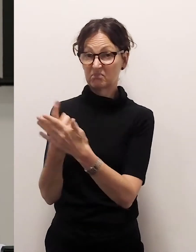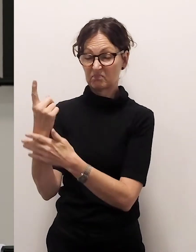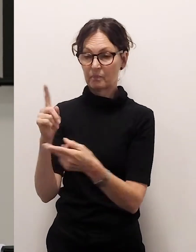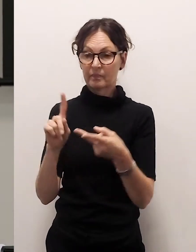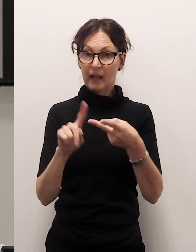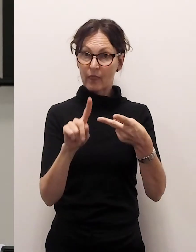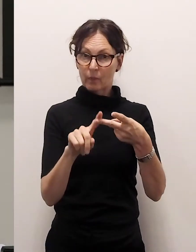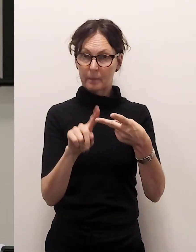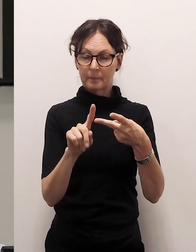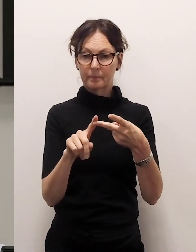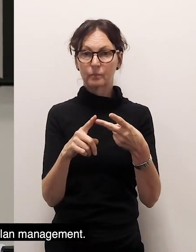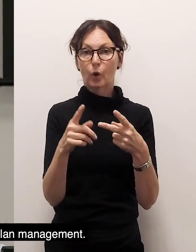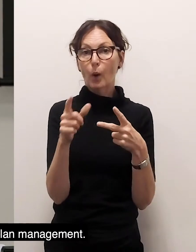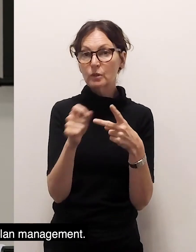money.